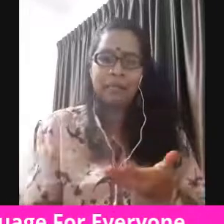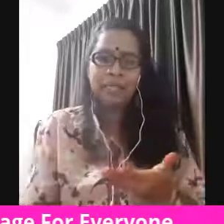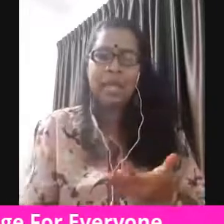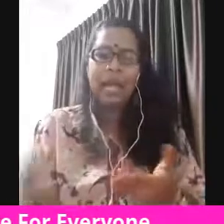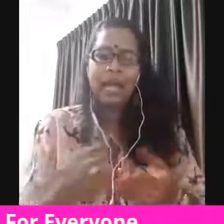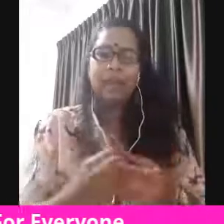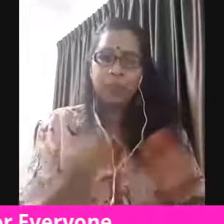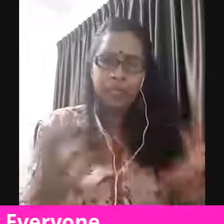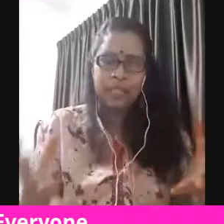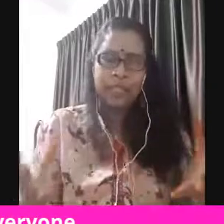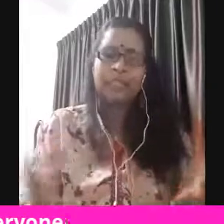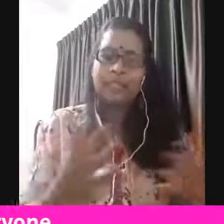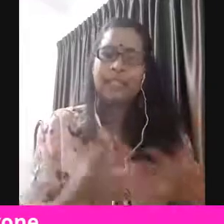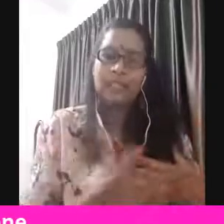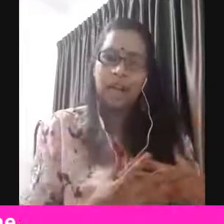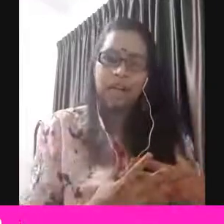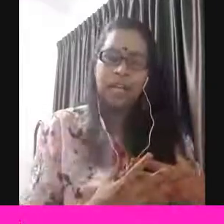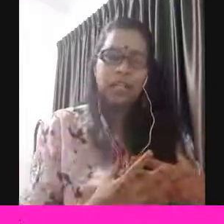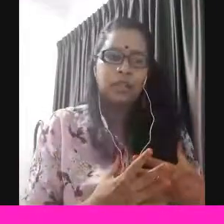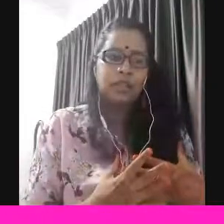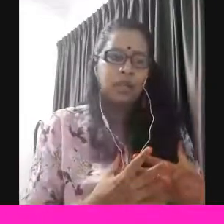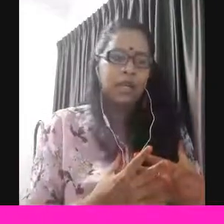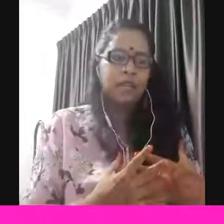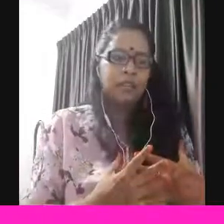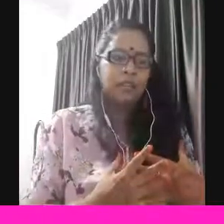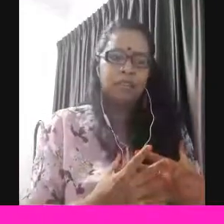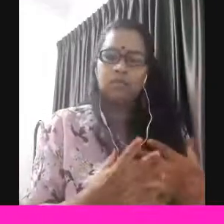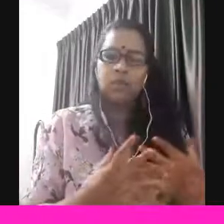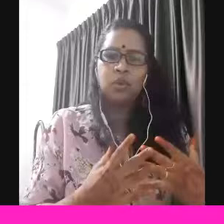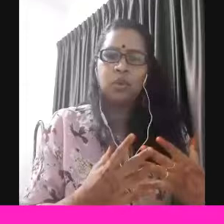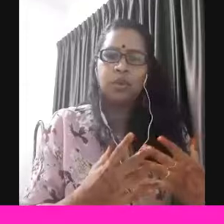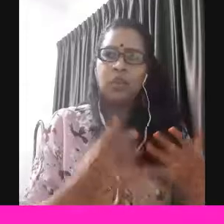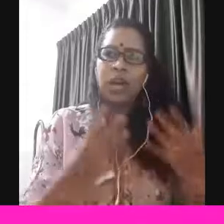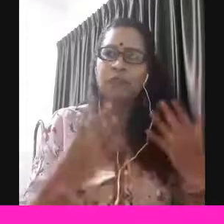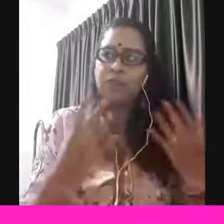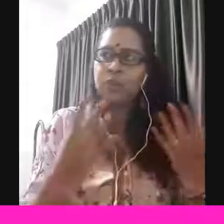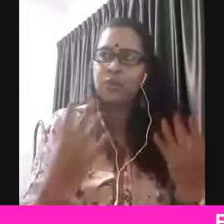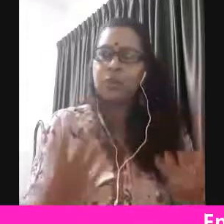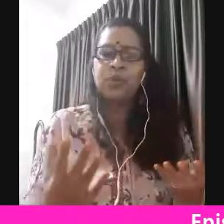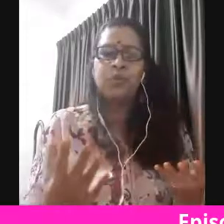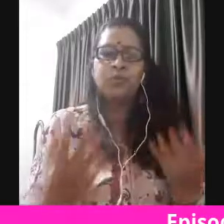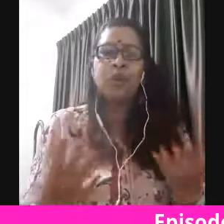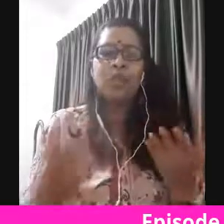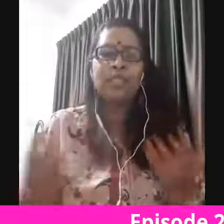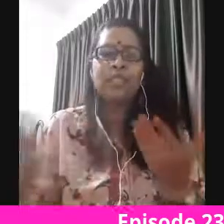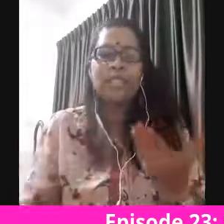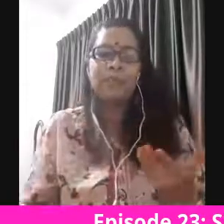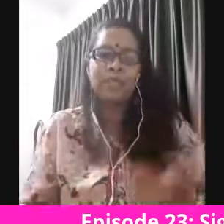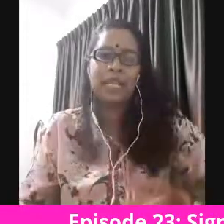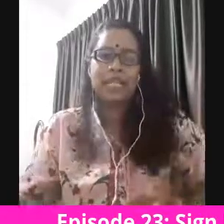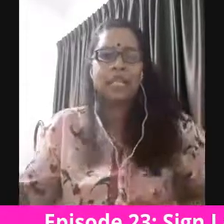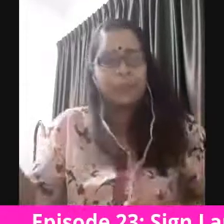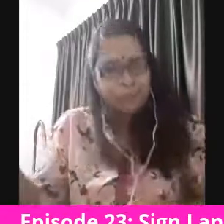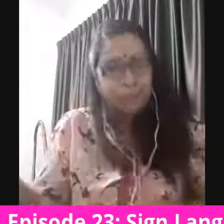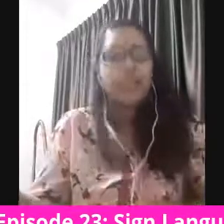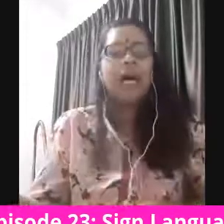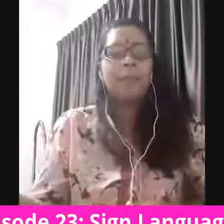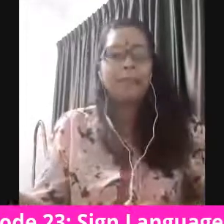ABCD and numbers and words, that's enough. So, and you have to follow the syllabus